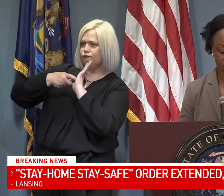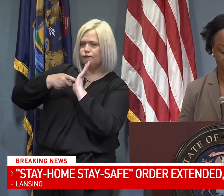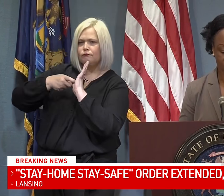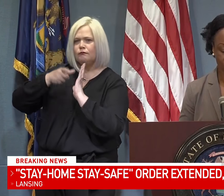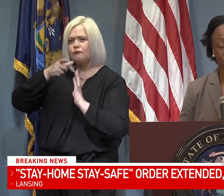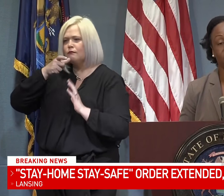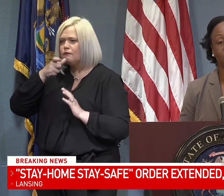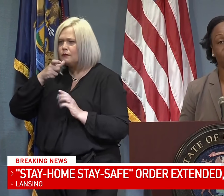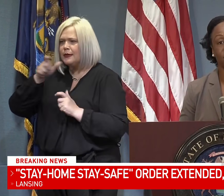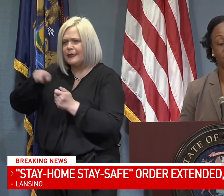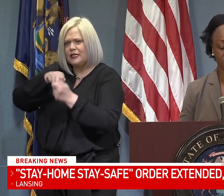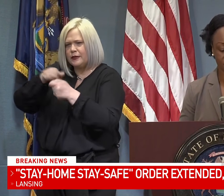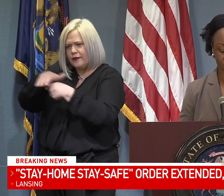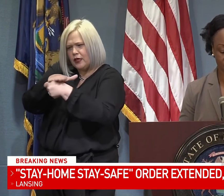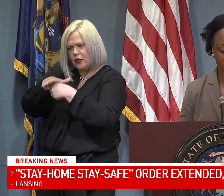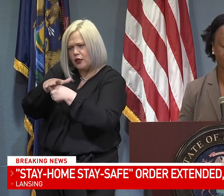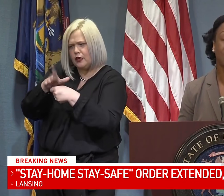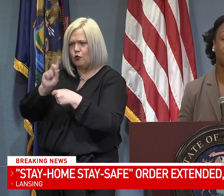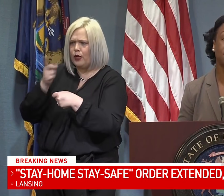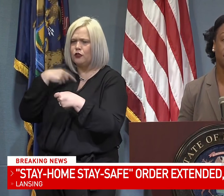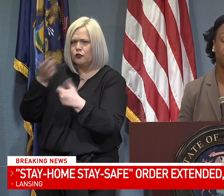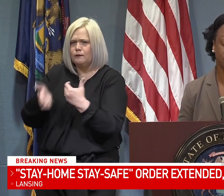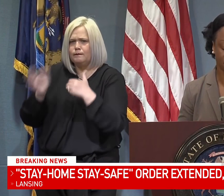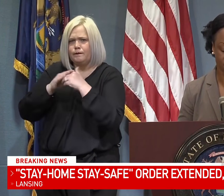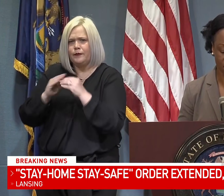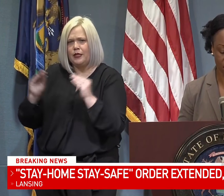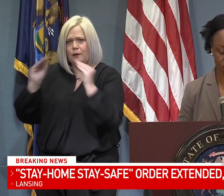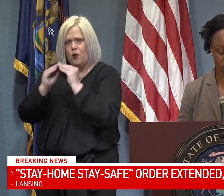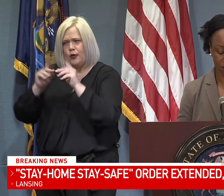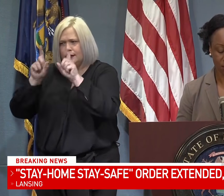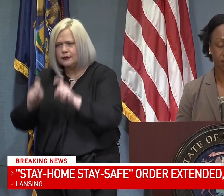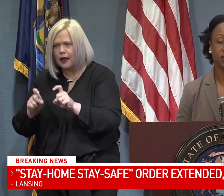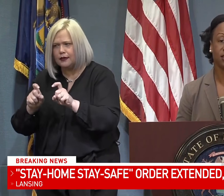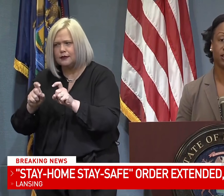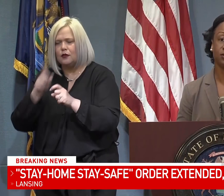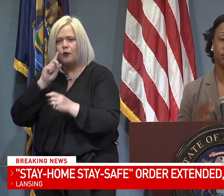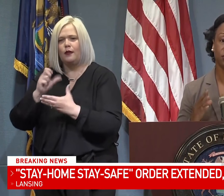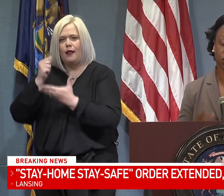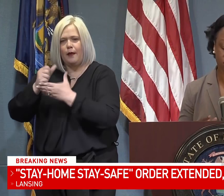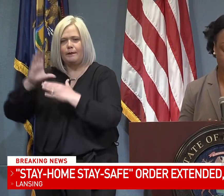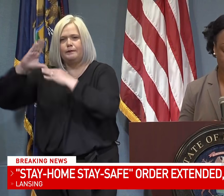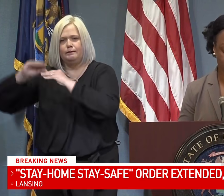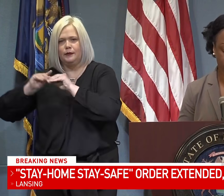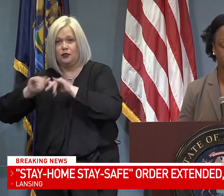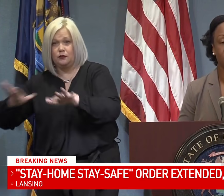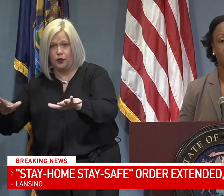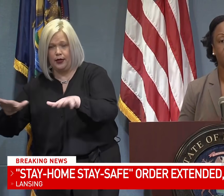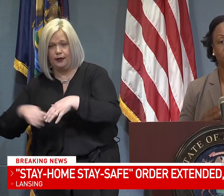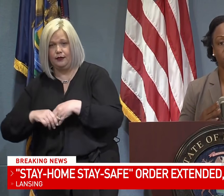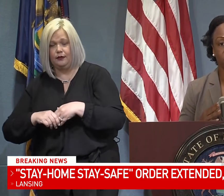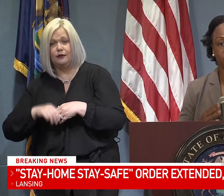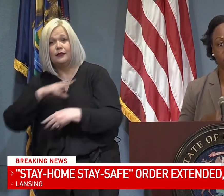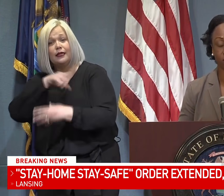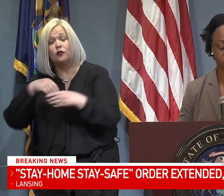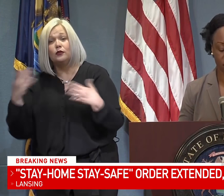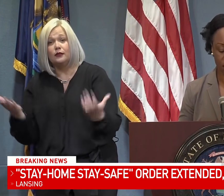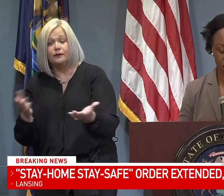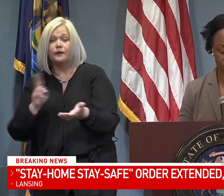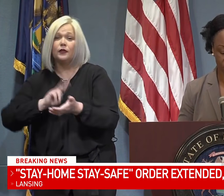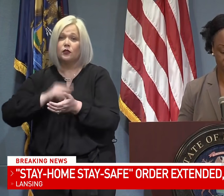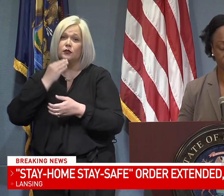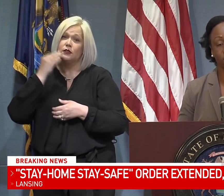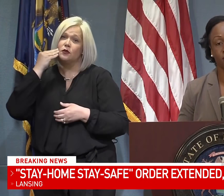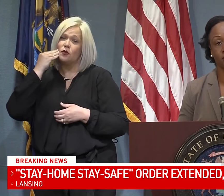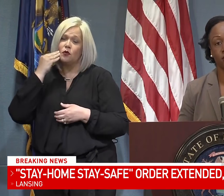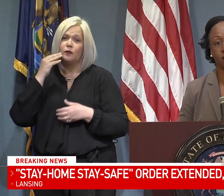key settings where we can increase our testing and have a significant impact. These include nursing homes, adult foster care